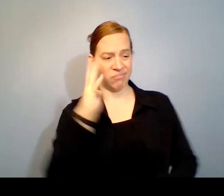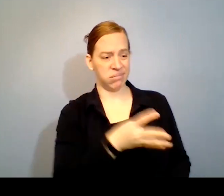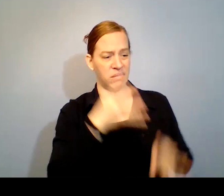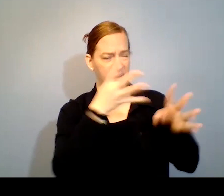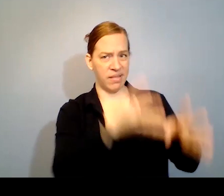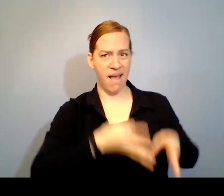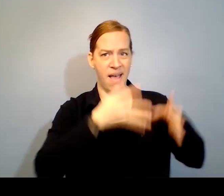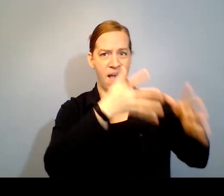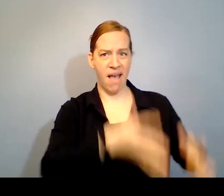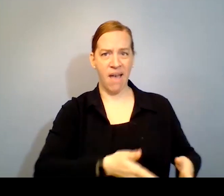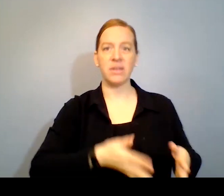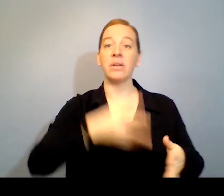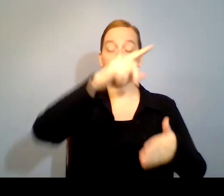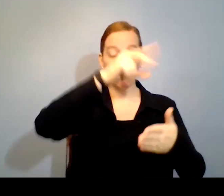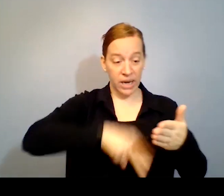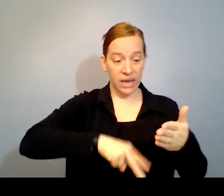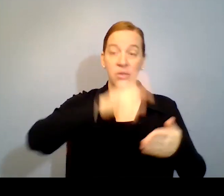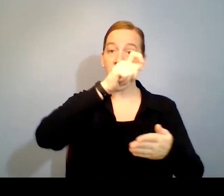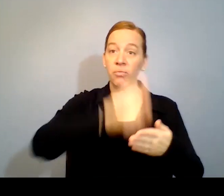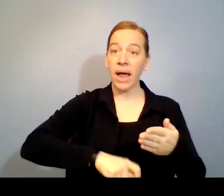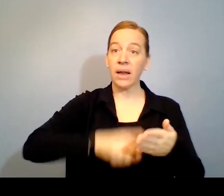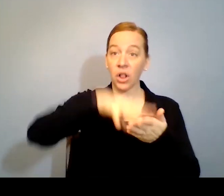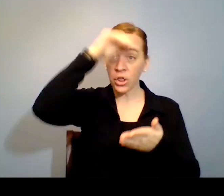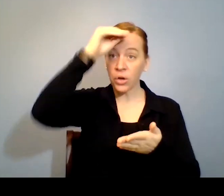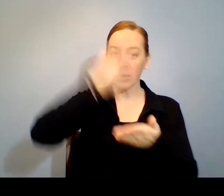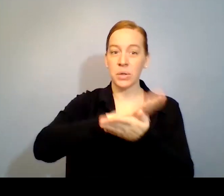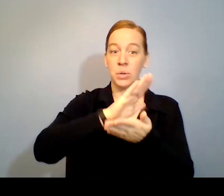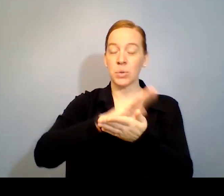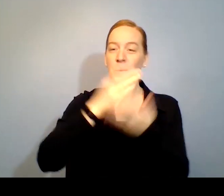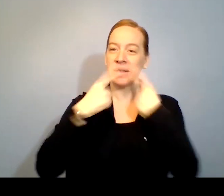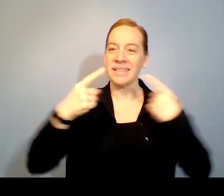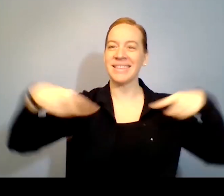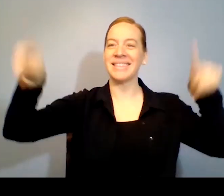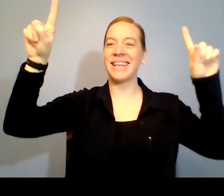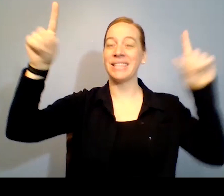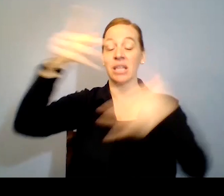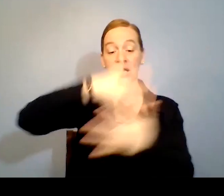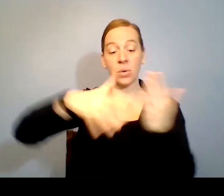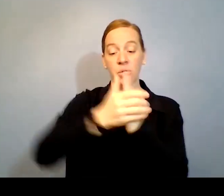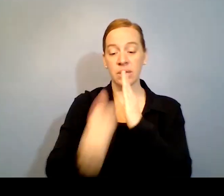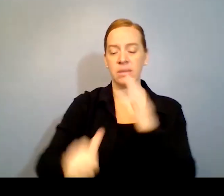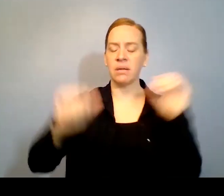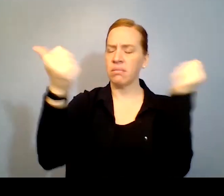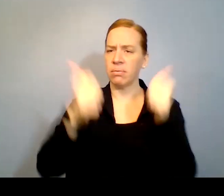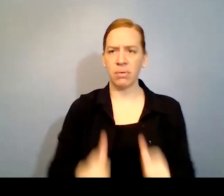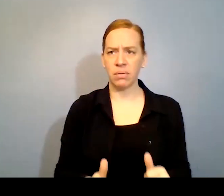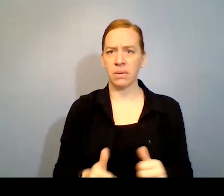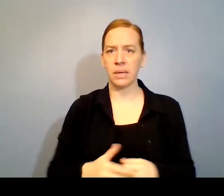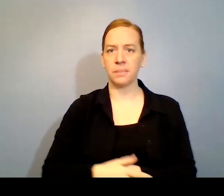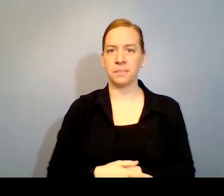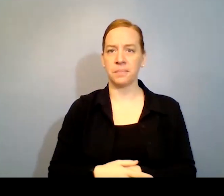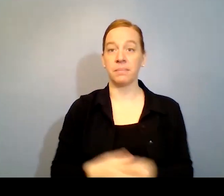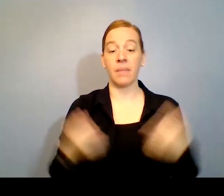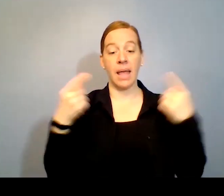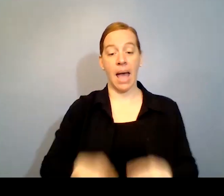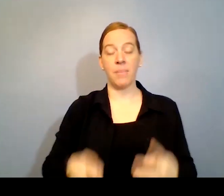disorders can lead to problems with reading, writing, learning, overall academic achievement, and social skills.